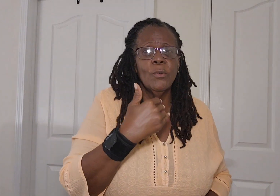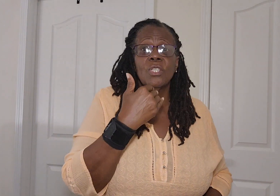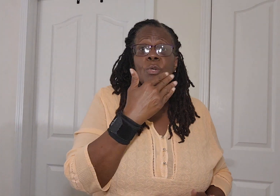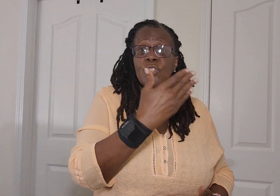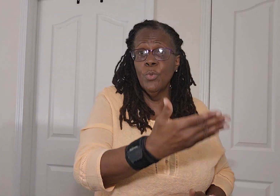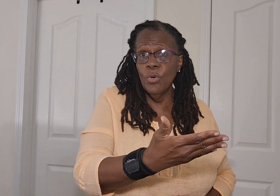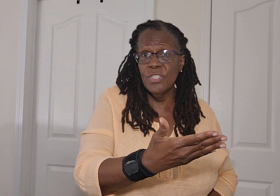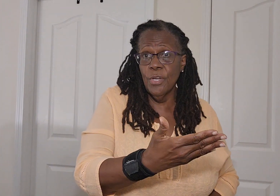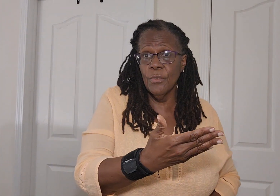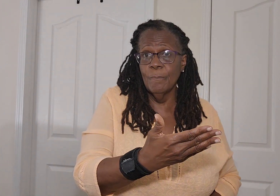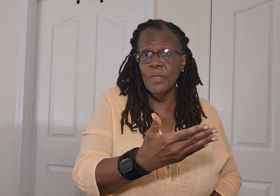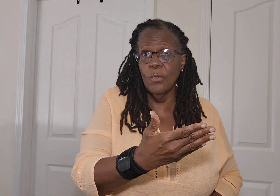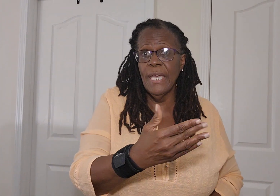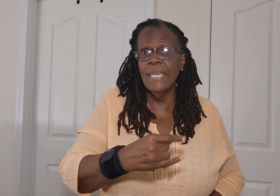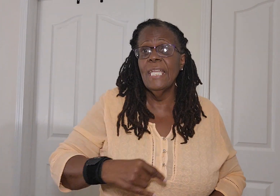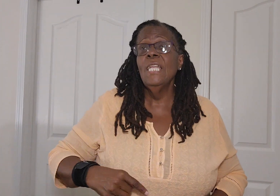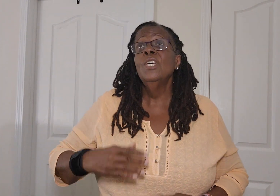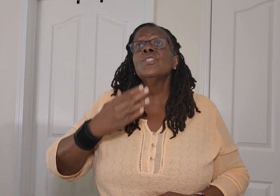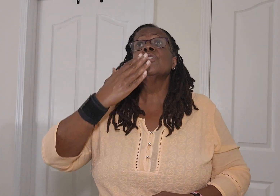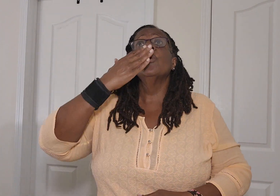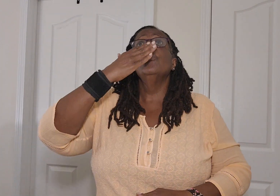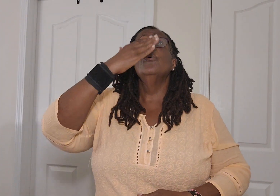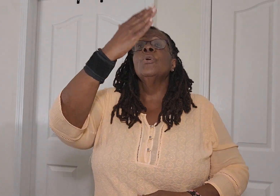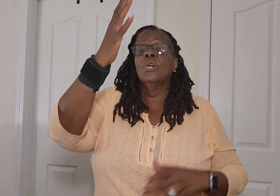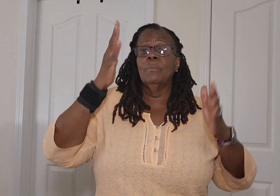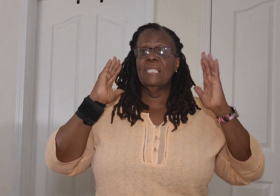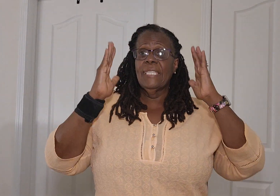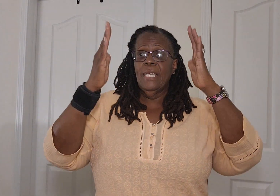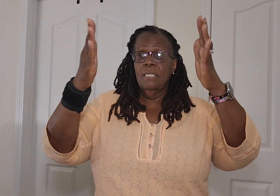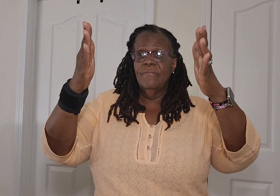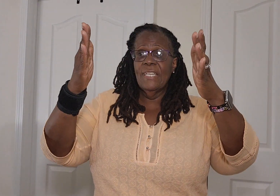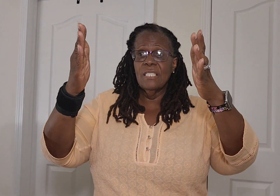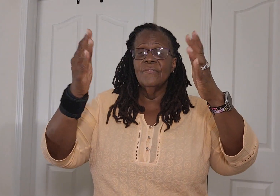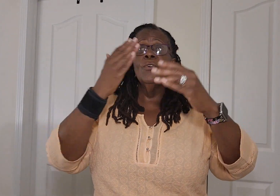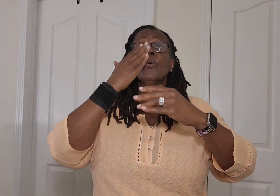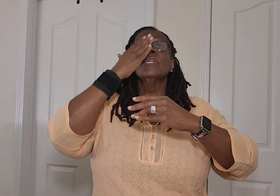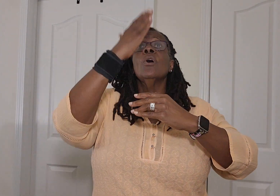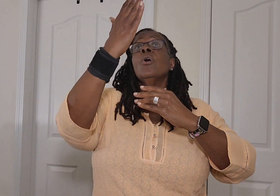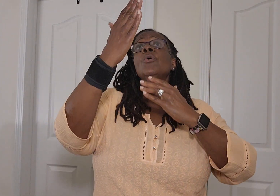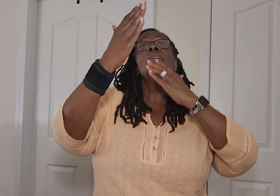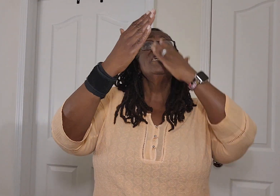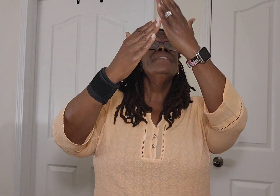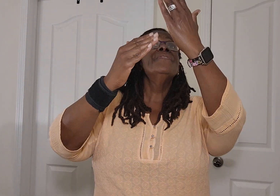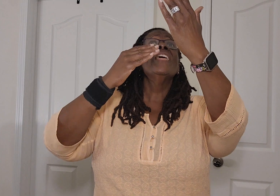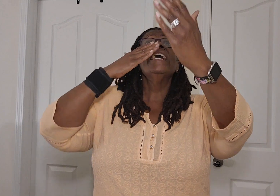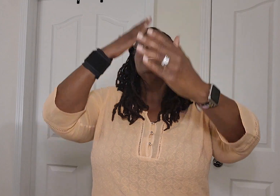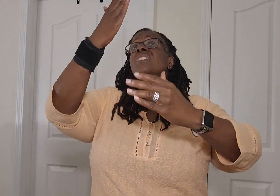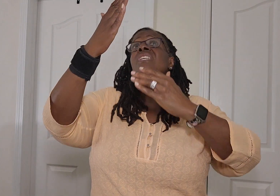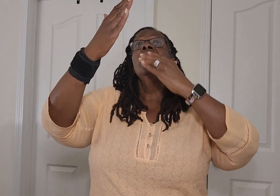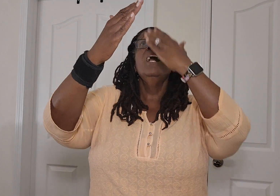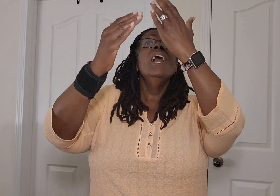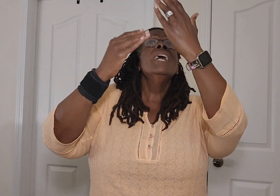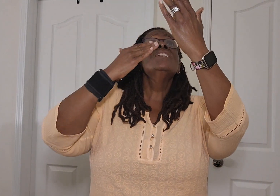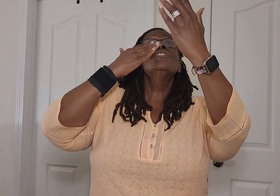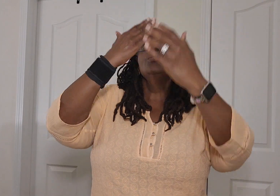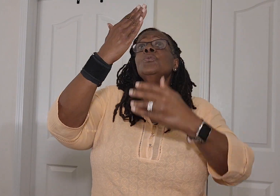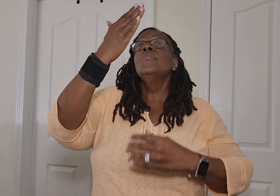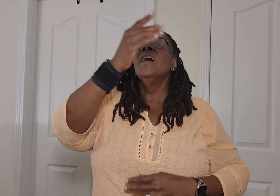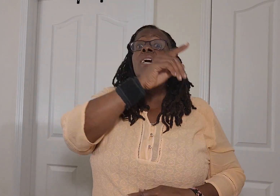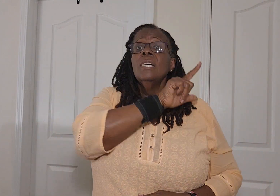going to go towards her. Okay? So we're going to be standing facing forward. Oh, give thanks unto the,